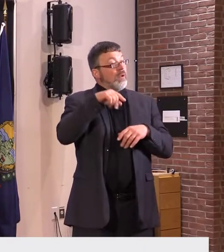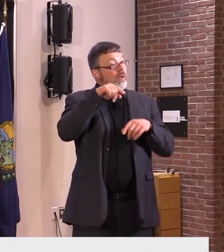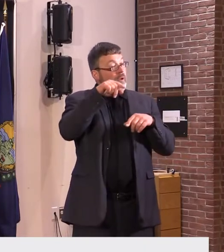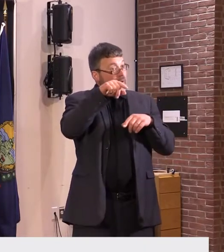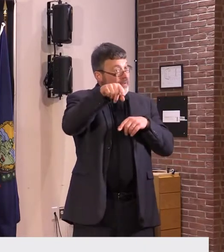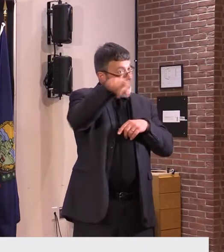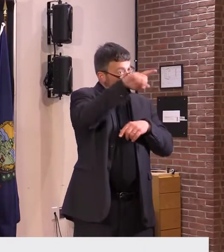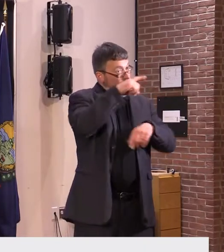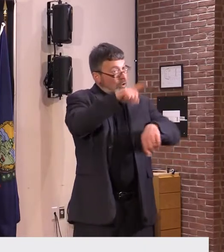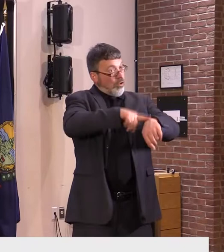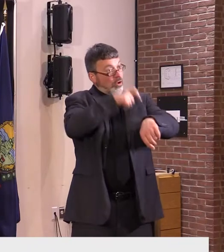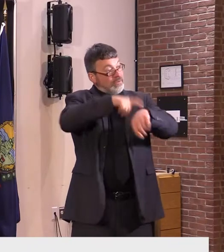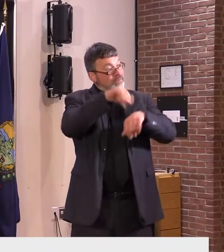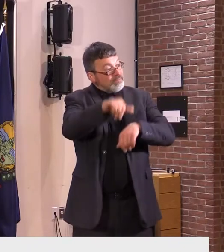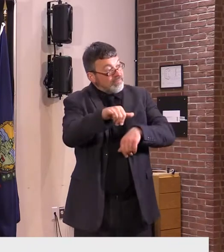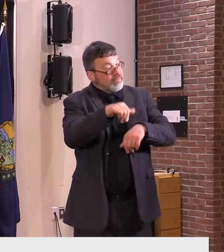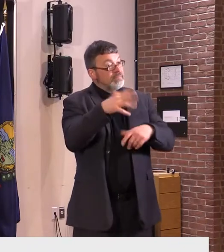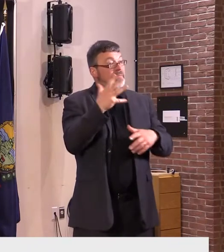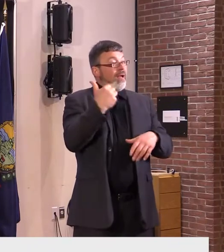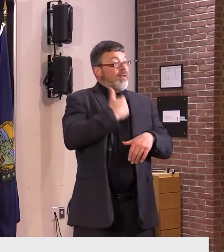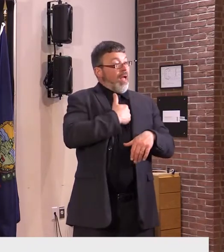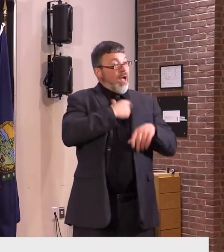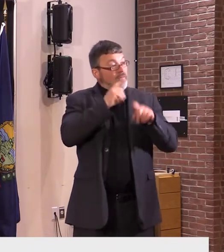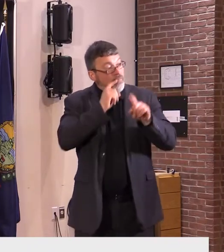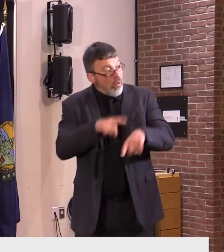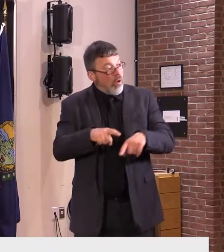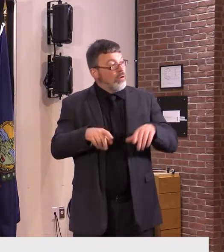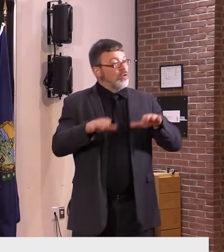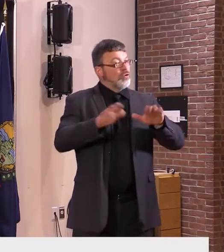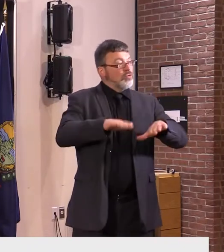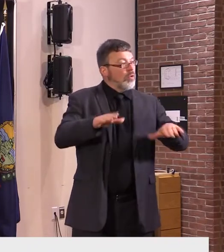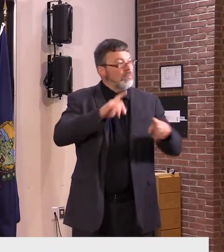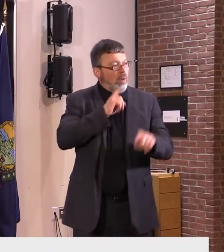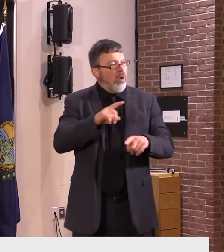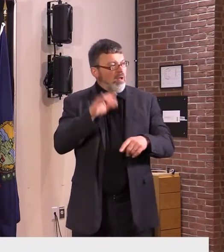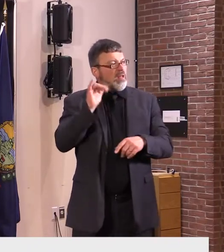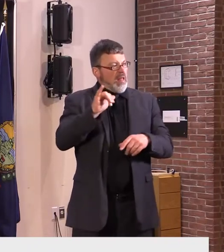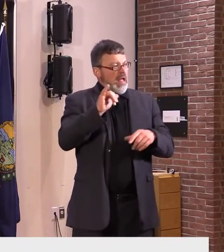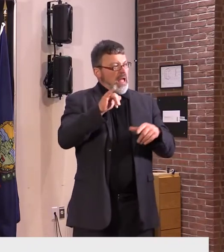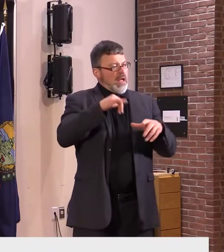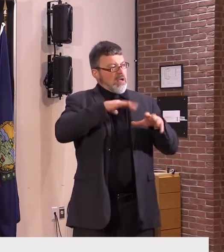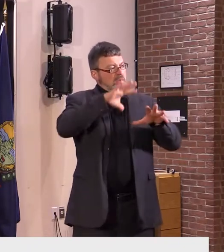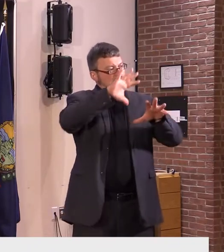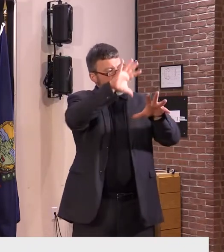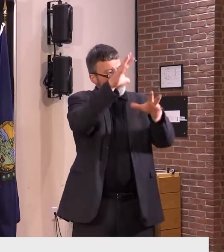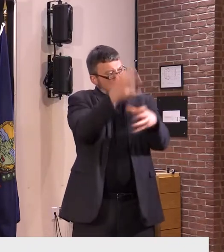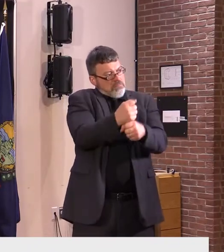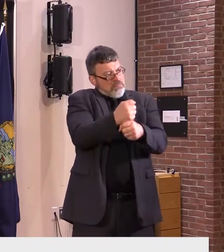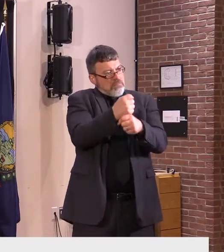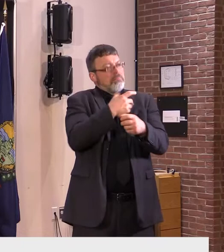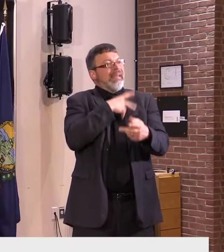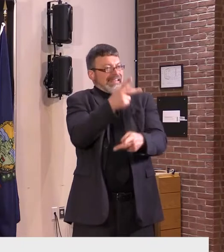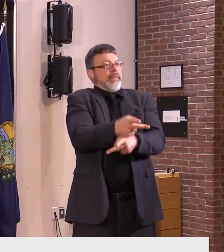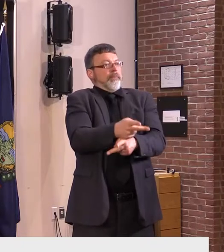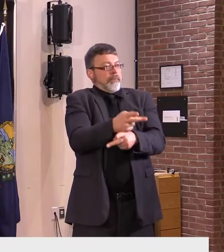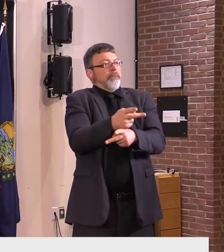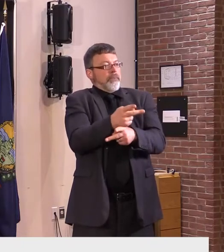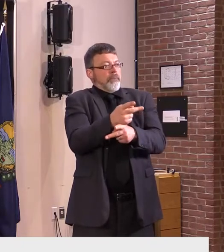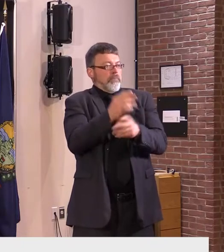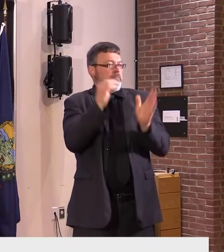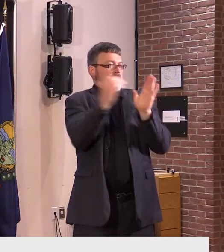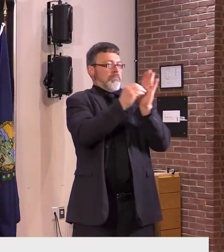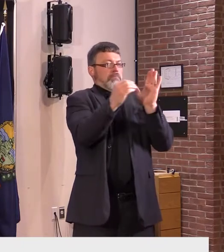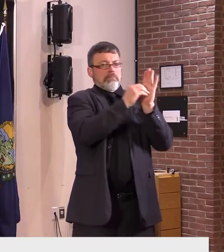pediatric case report, and the weekly data summary. Our teams will continue to collect, analyze,